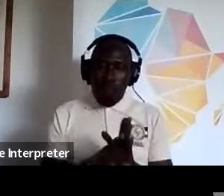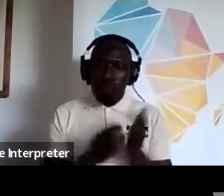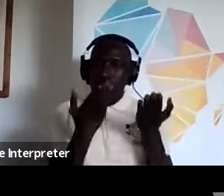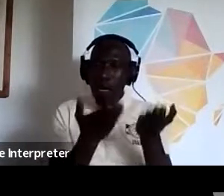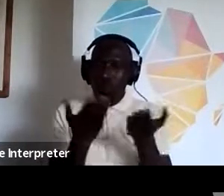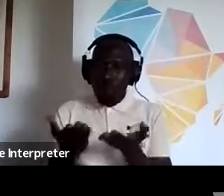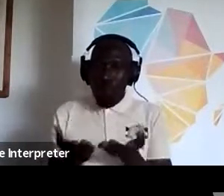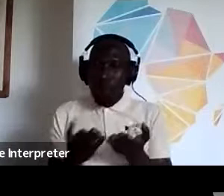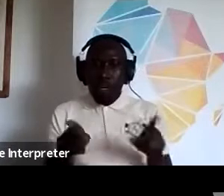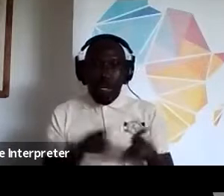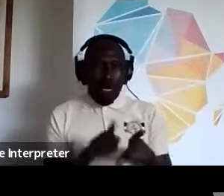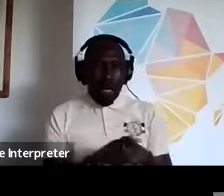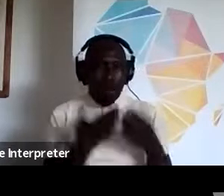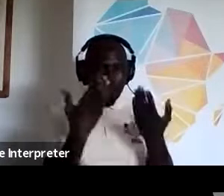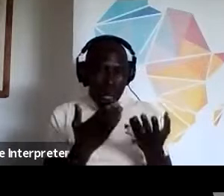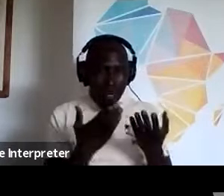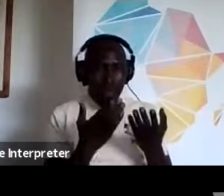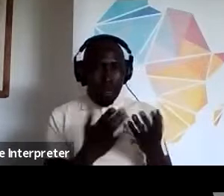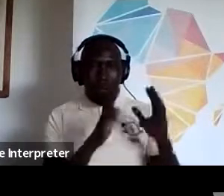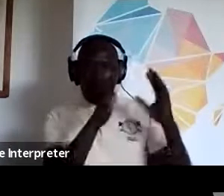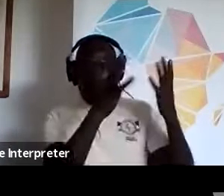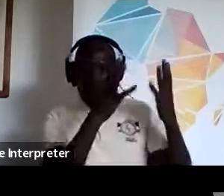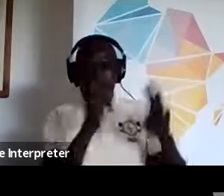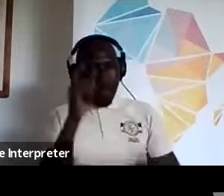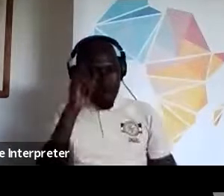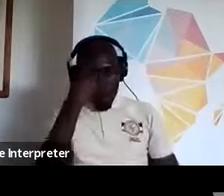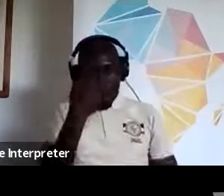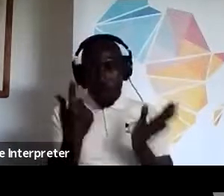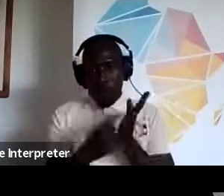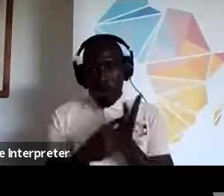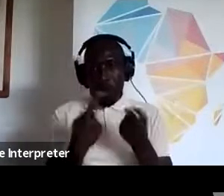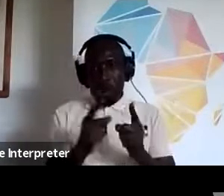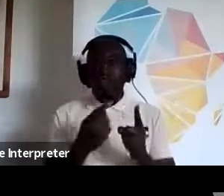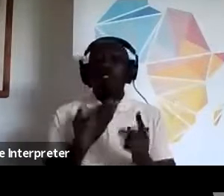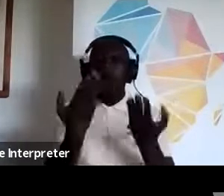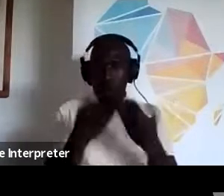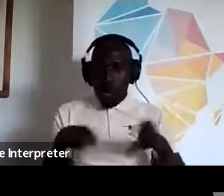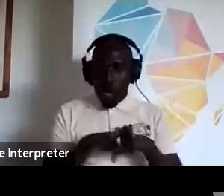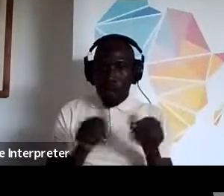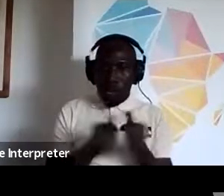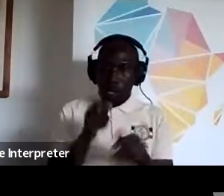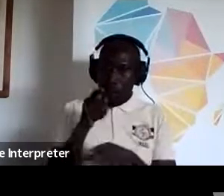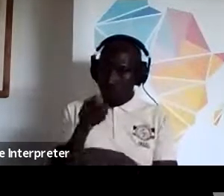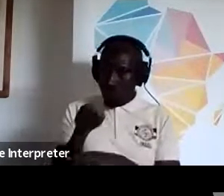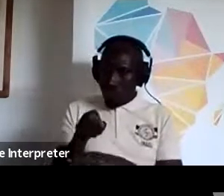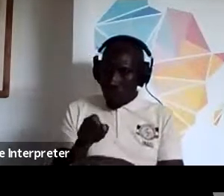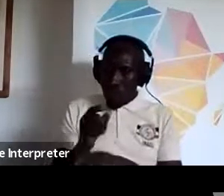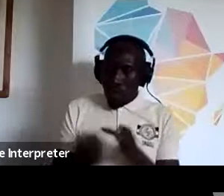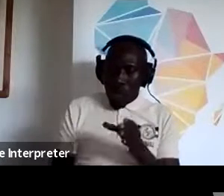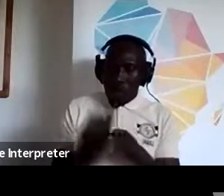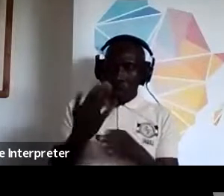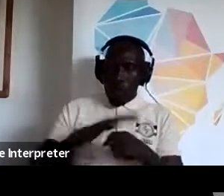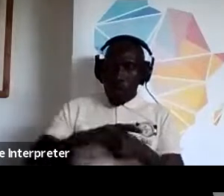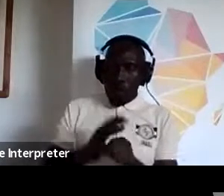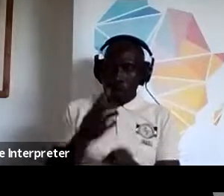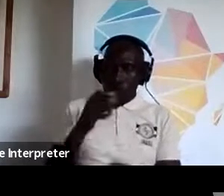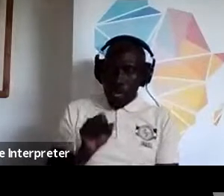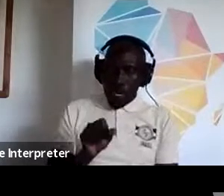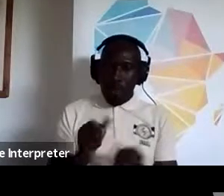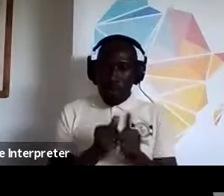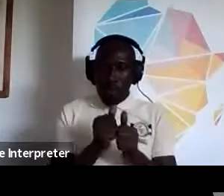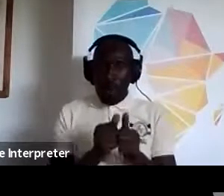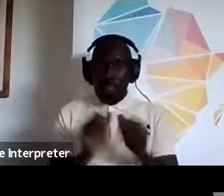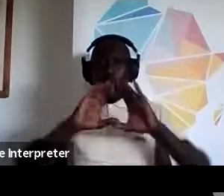think that is a credit to the government of Uganda. But I want to agree with you that with the coming of COVID-19, which was a global issue,